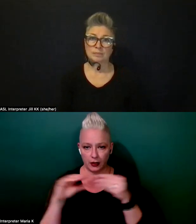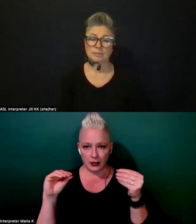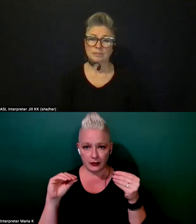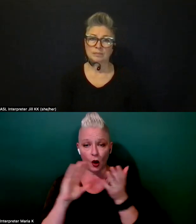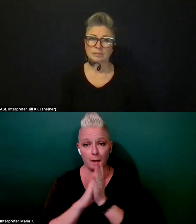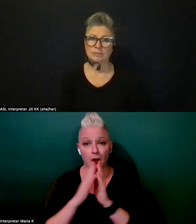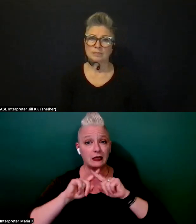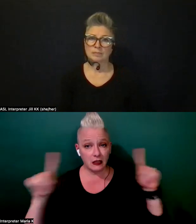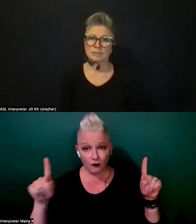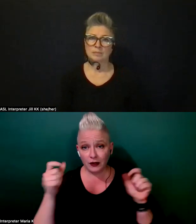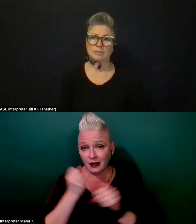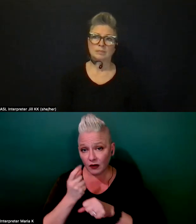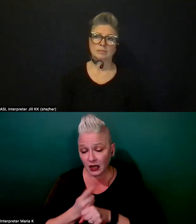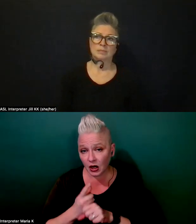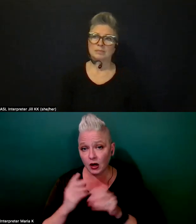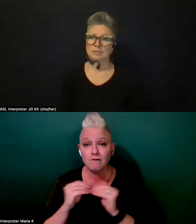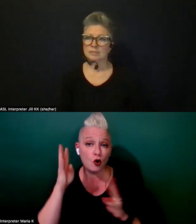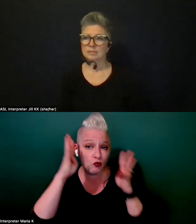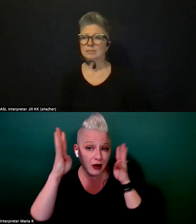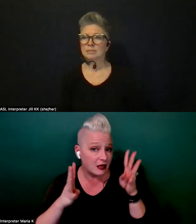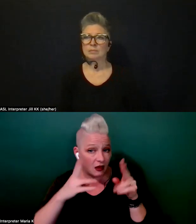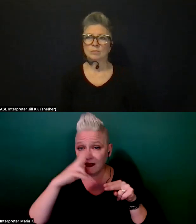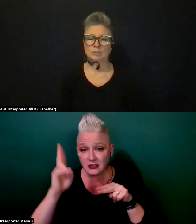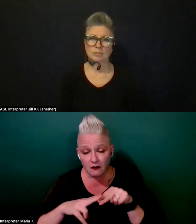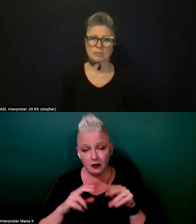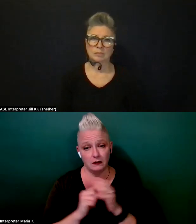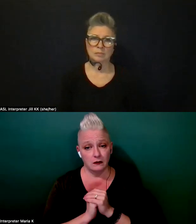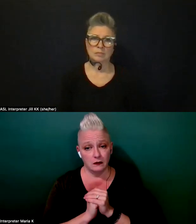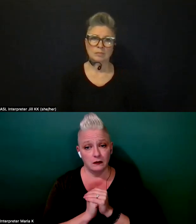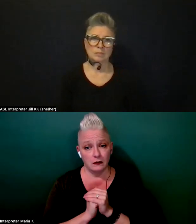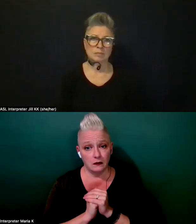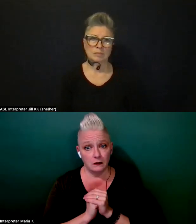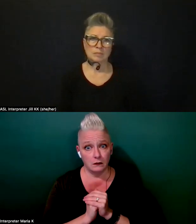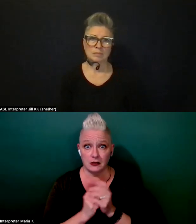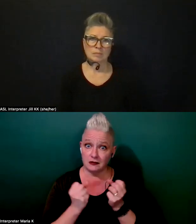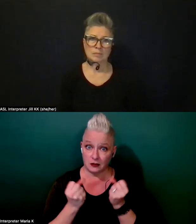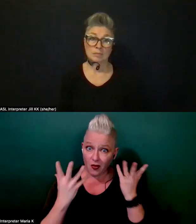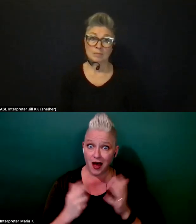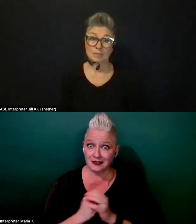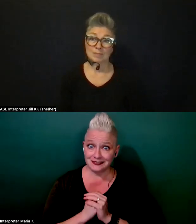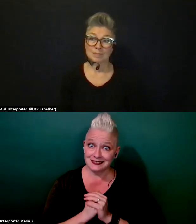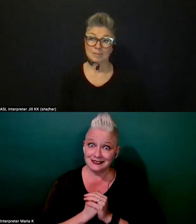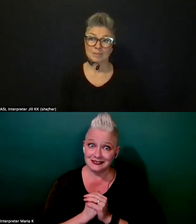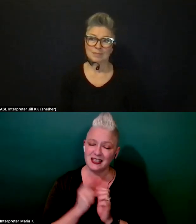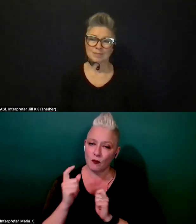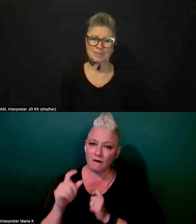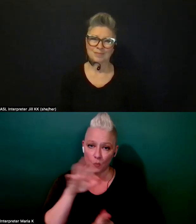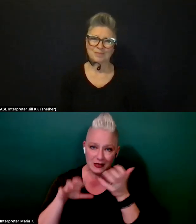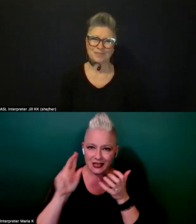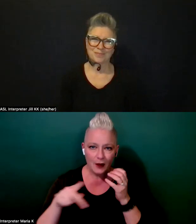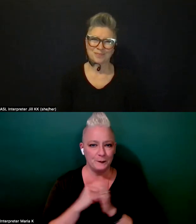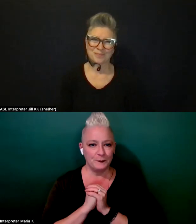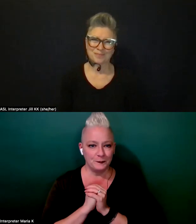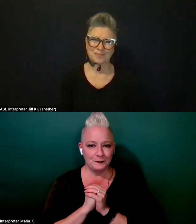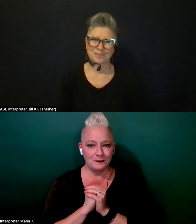different every year and more creative, which is really fun. Because there's been a lot of them. So, you got to mix it up. And